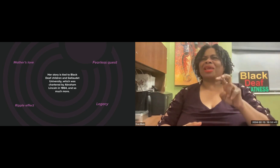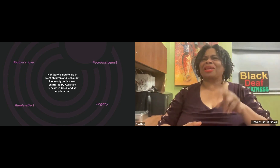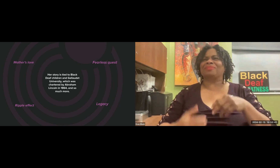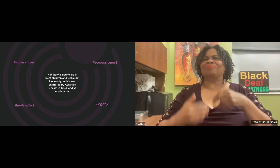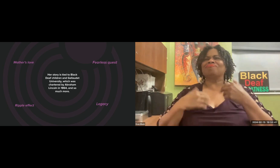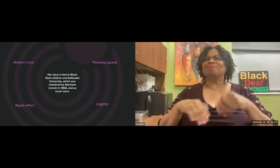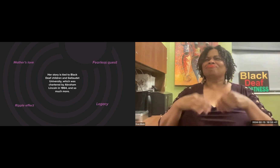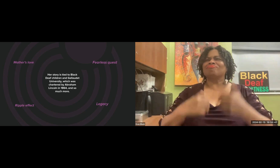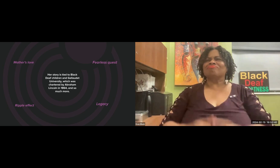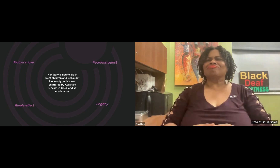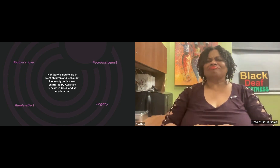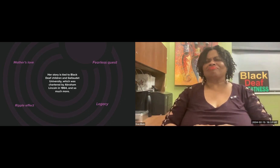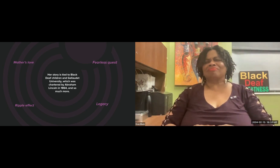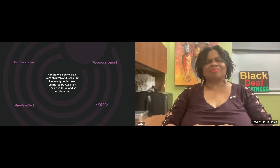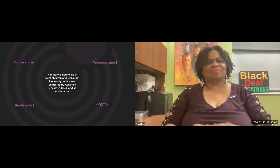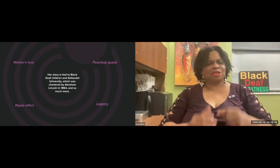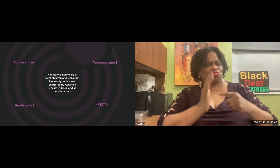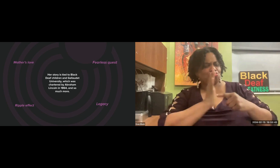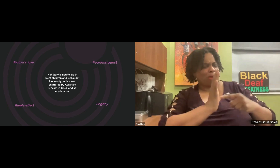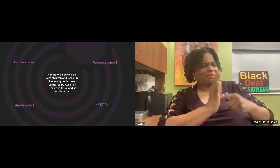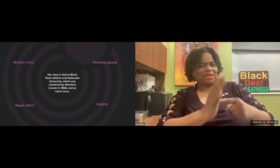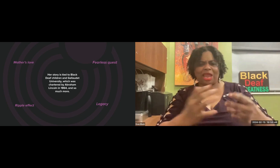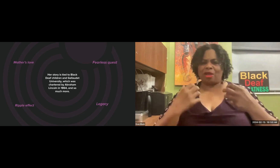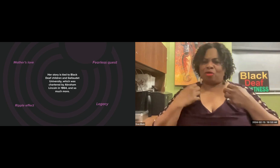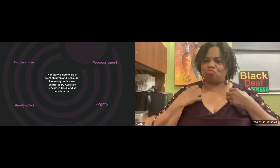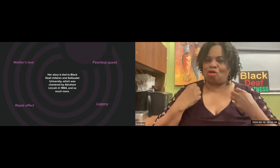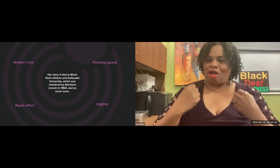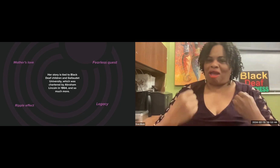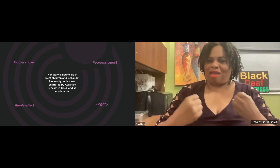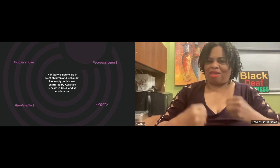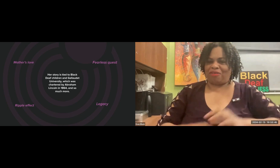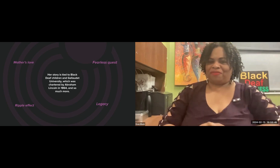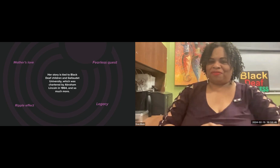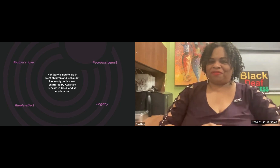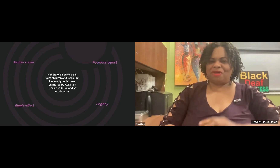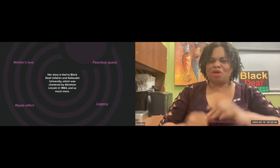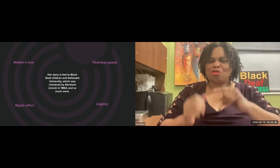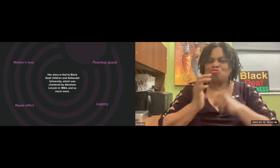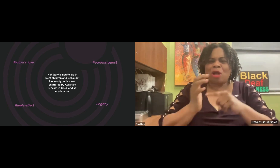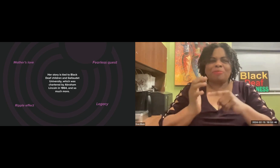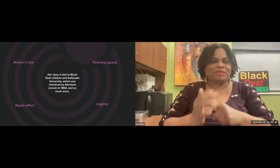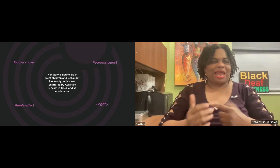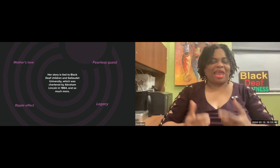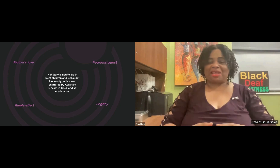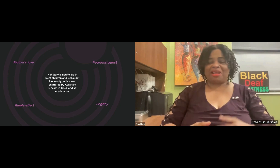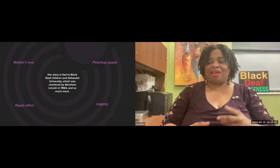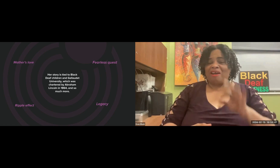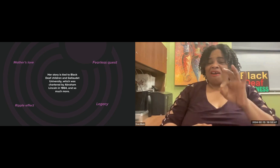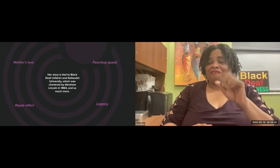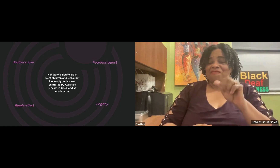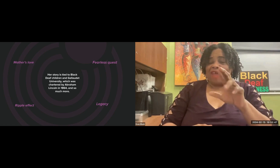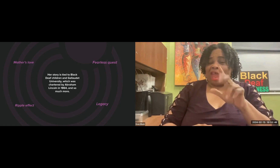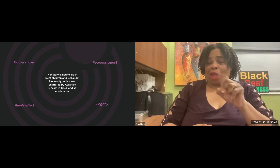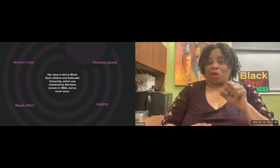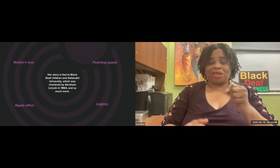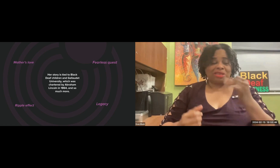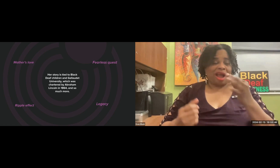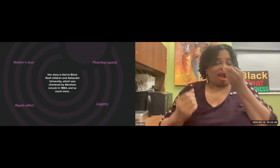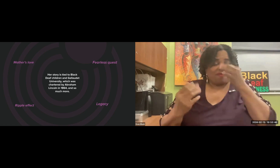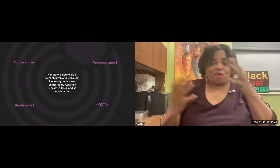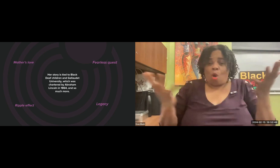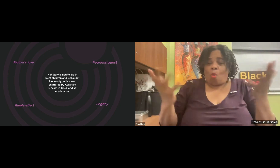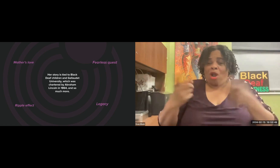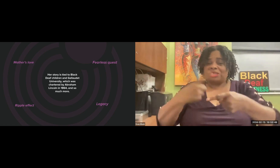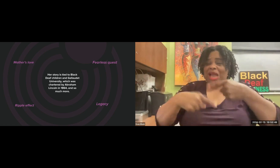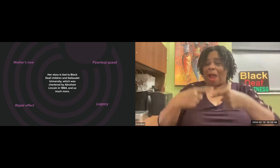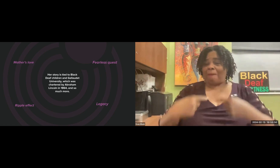to align herself with like-minded individuals to undertake this fight is something quite powerful. And we recognize Mrs. Miller and her